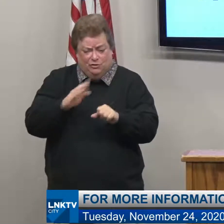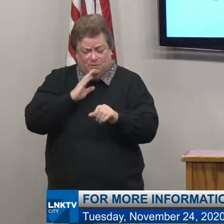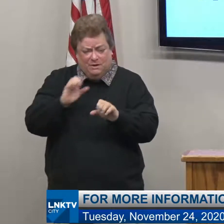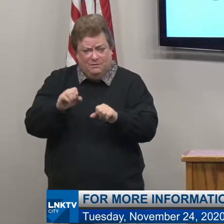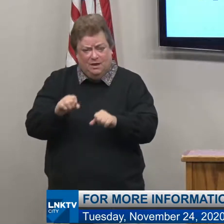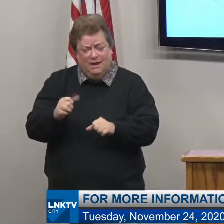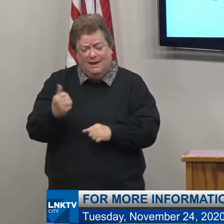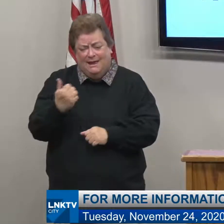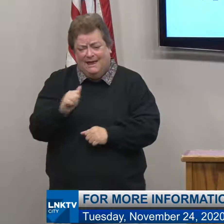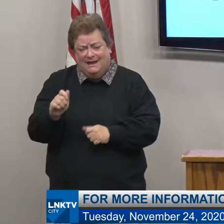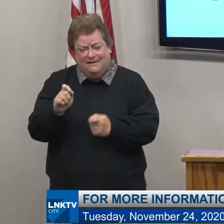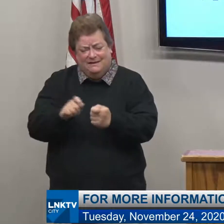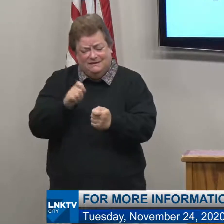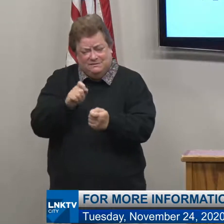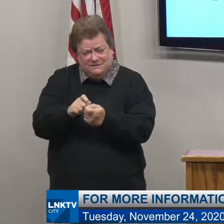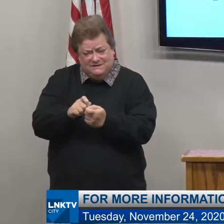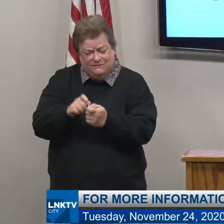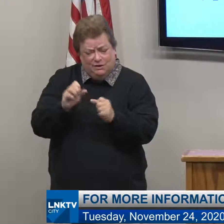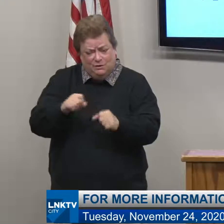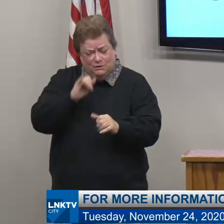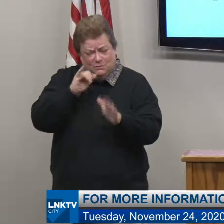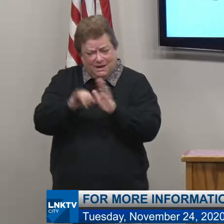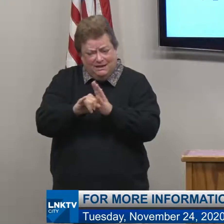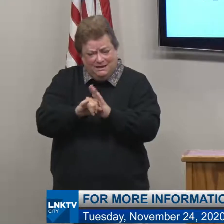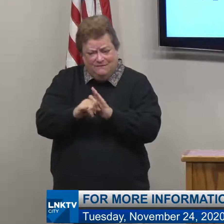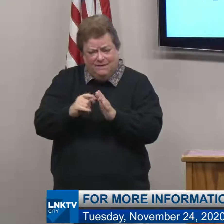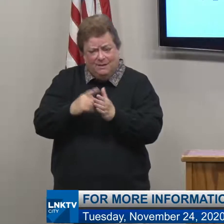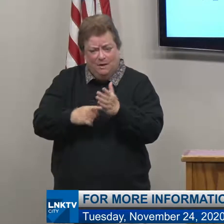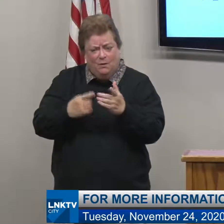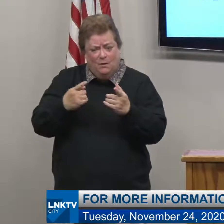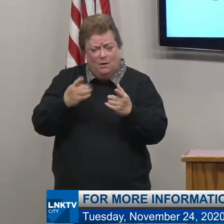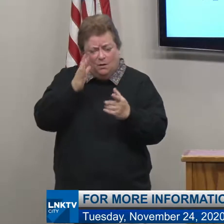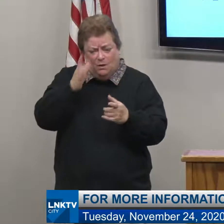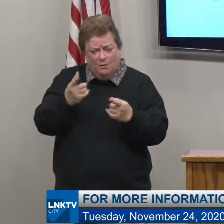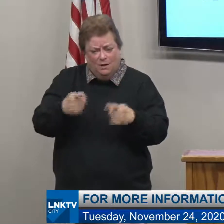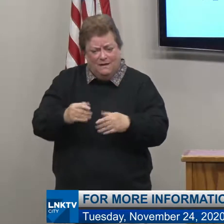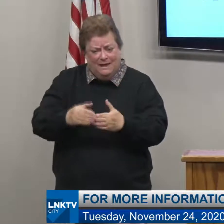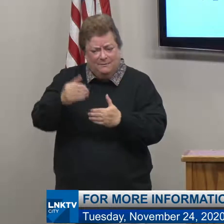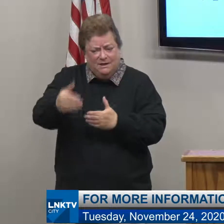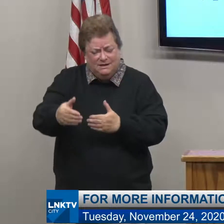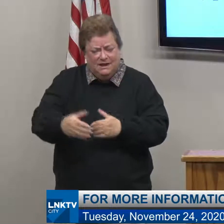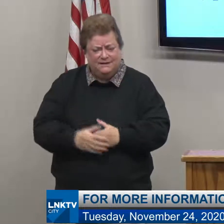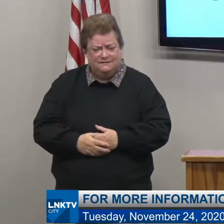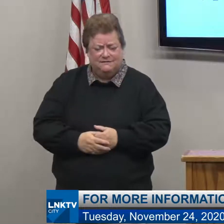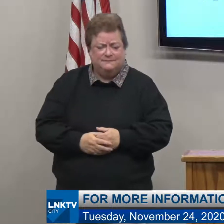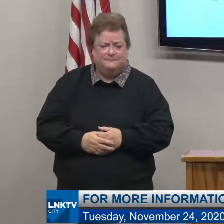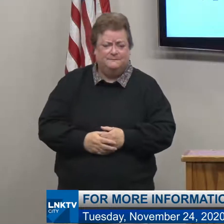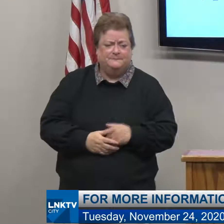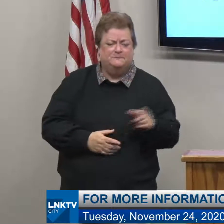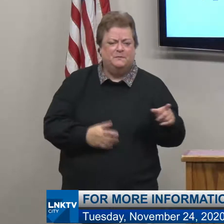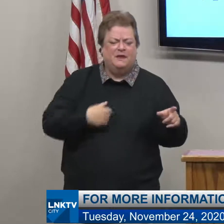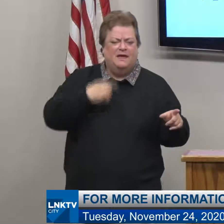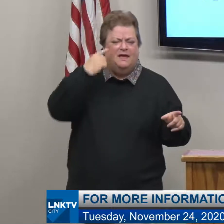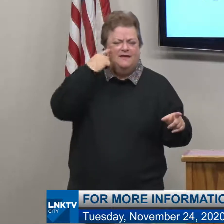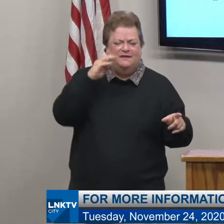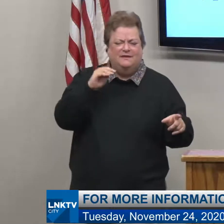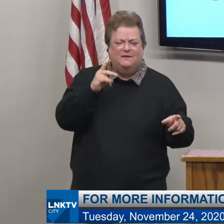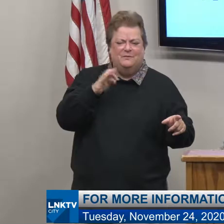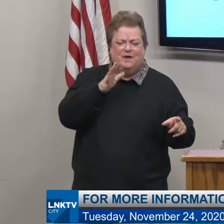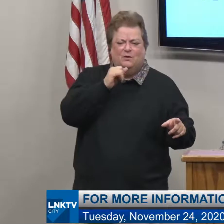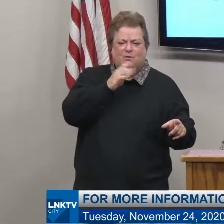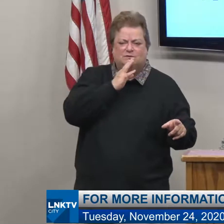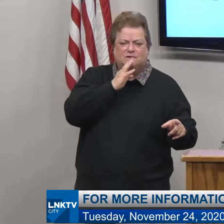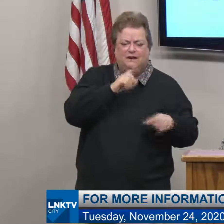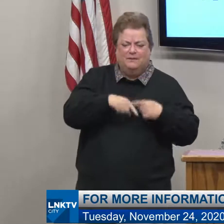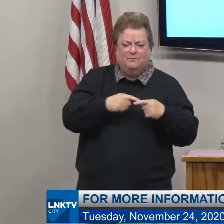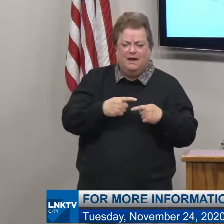specific identified as far as what could come next? No, I think the mayor was referring, Brent, to what we